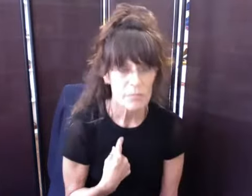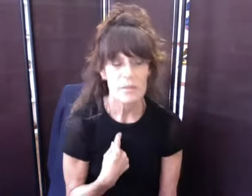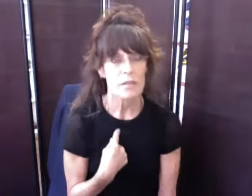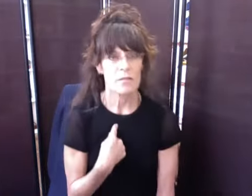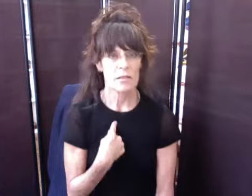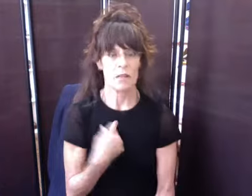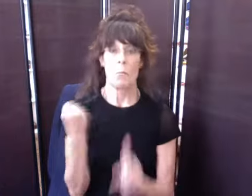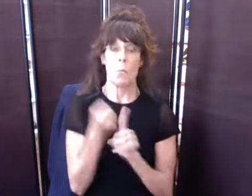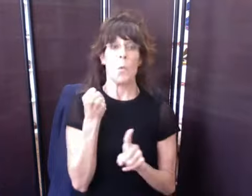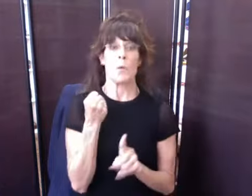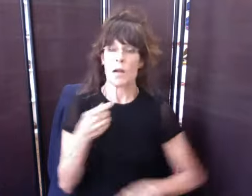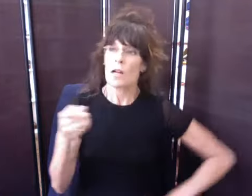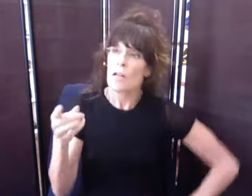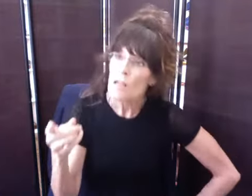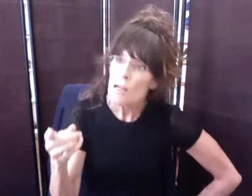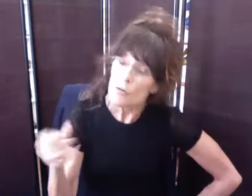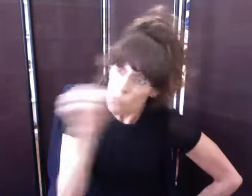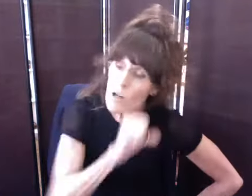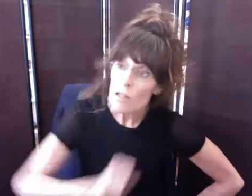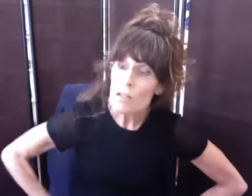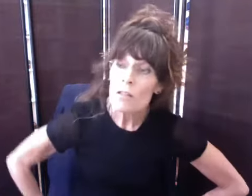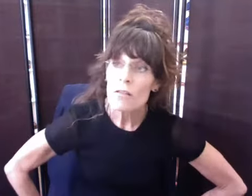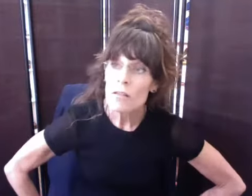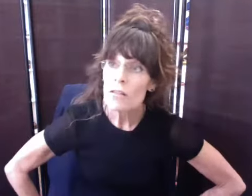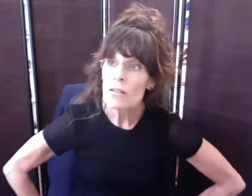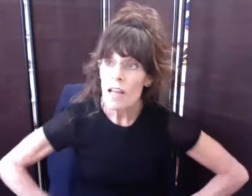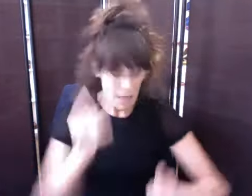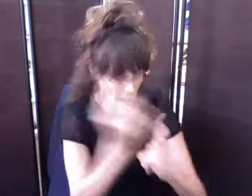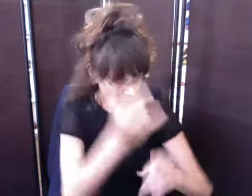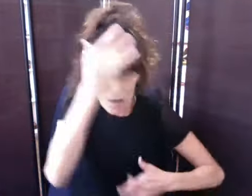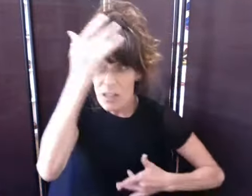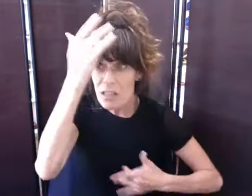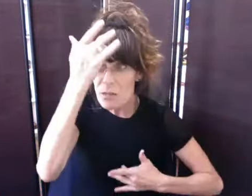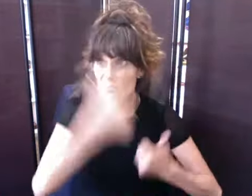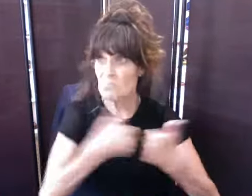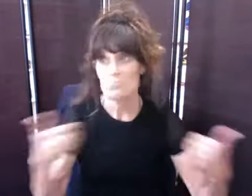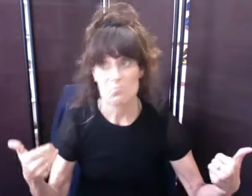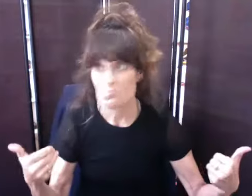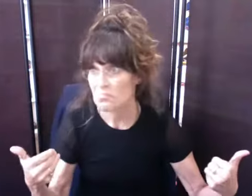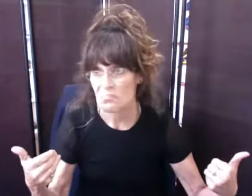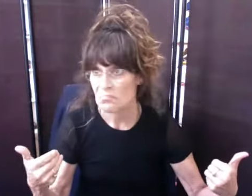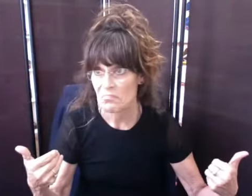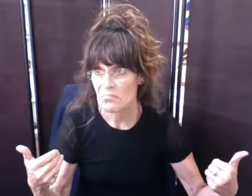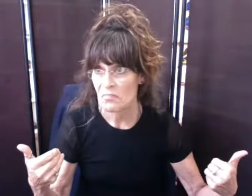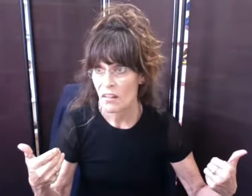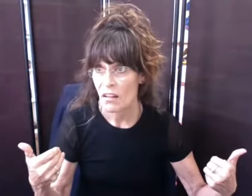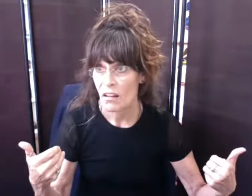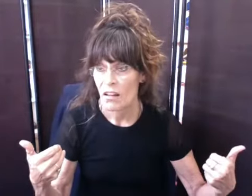said, drunkenness and alcoholism have nothing to do with each other. And I got to tell you, those